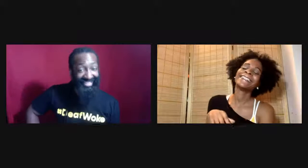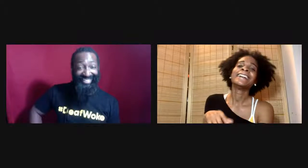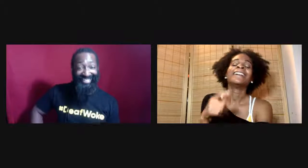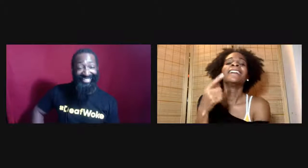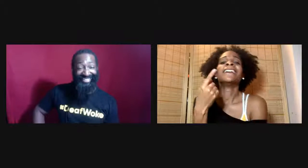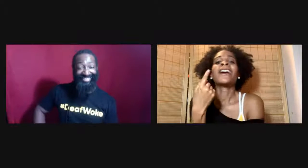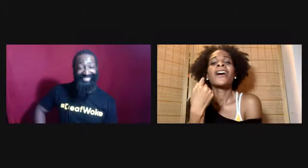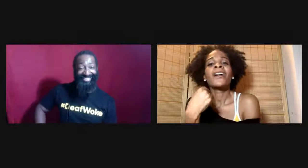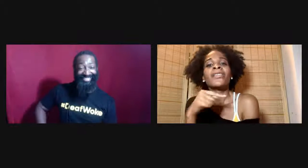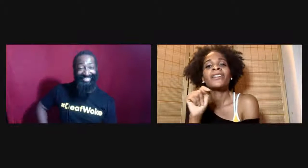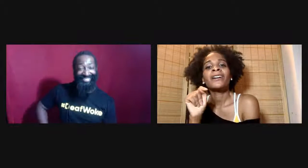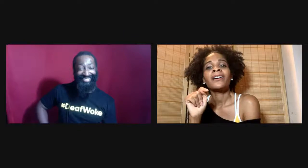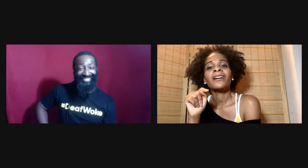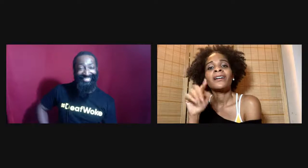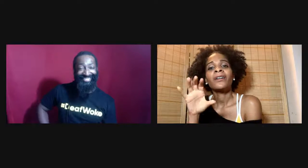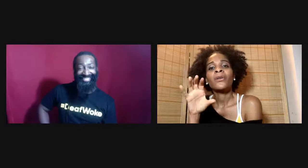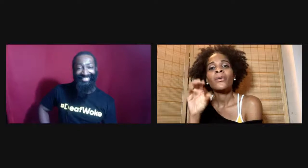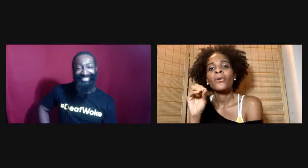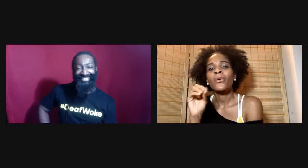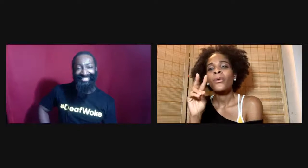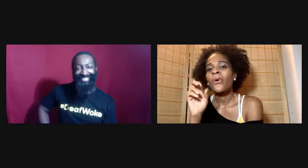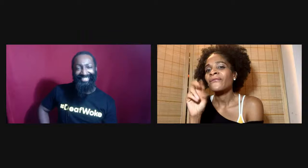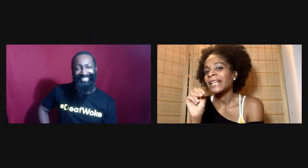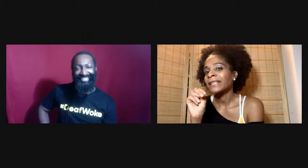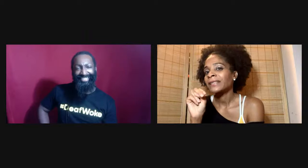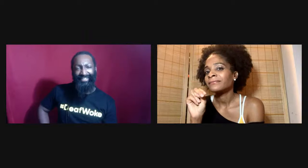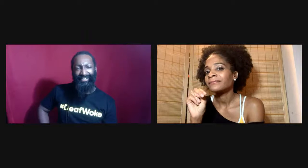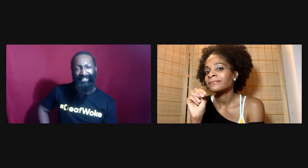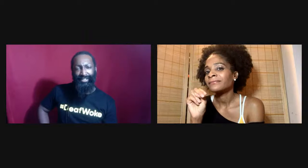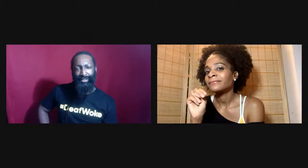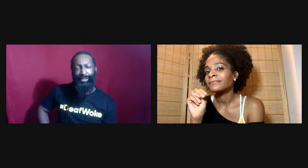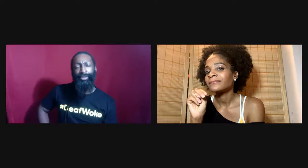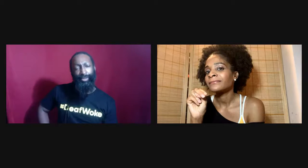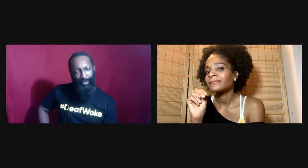you know, I